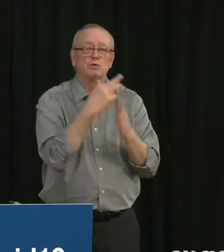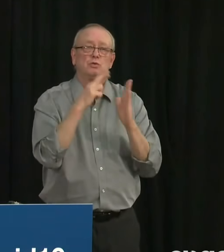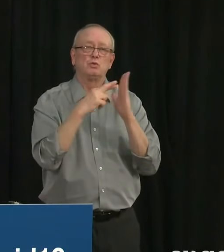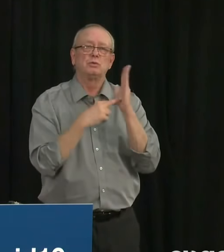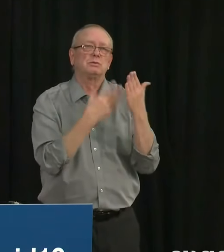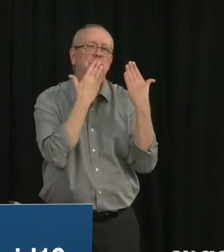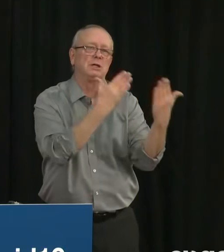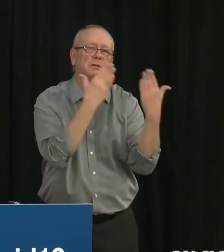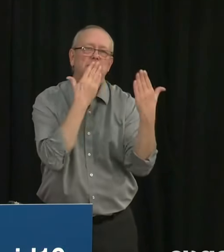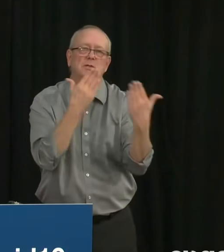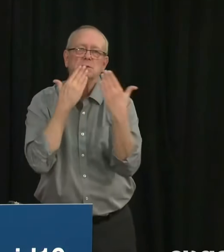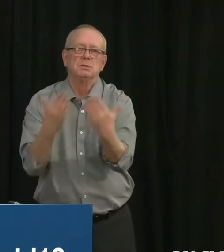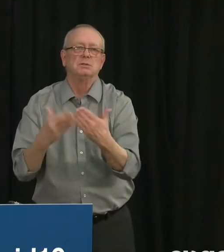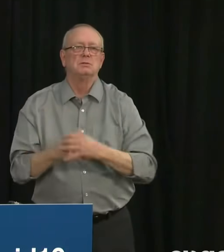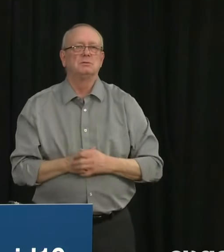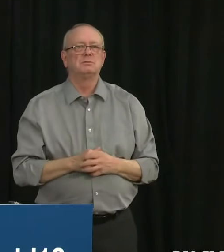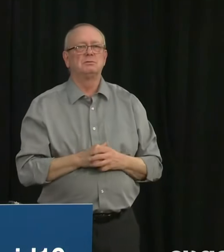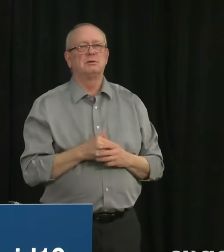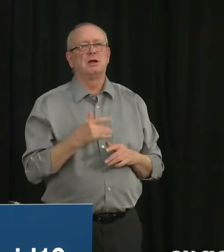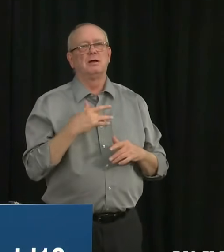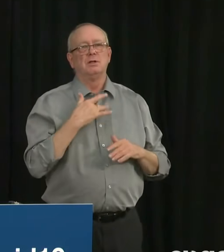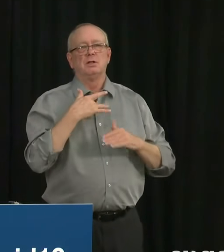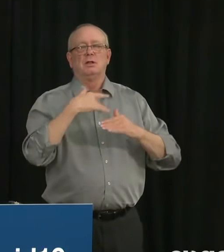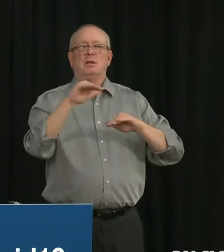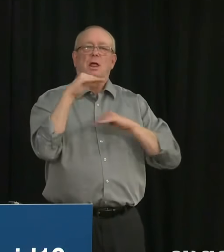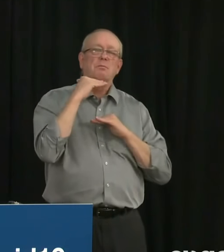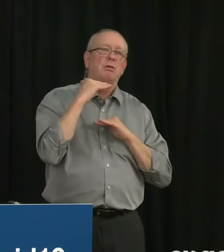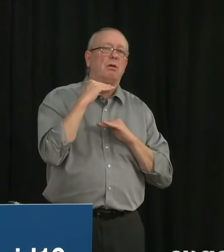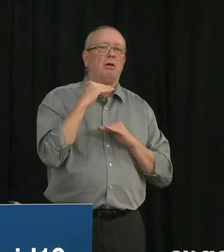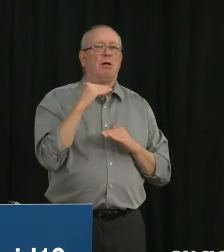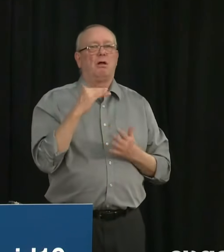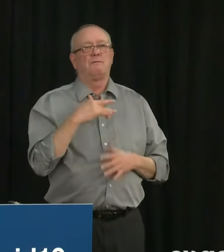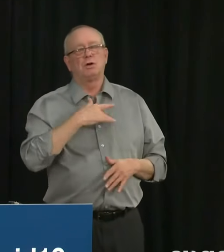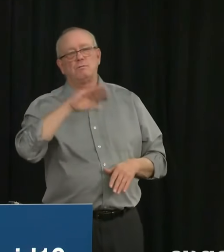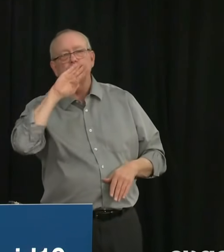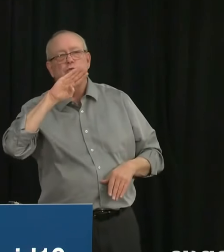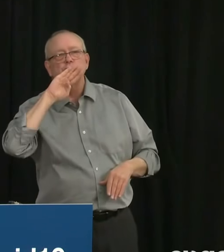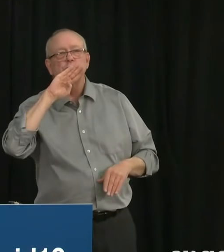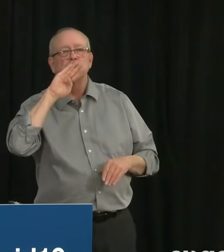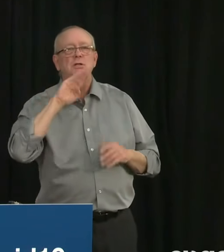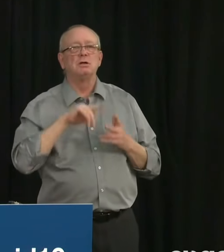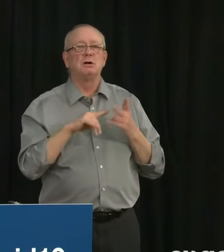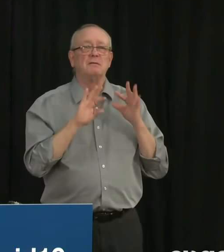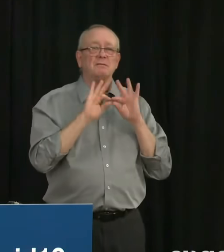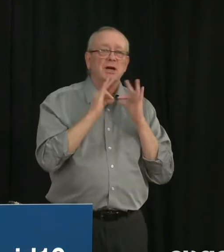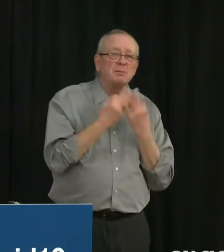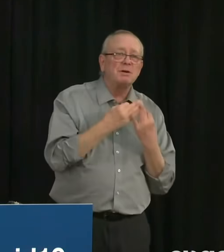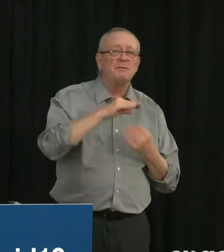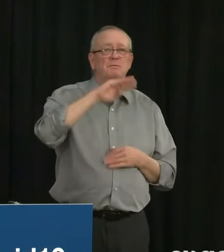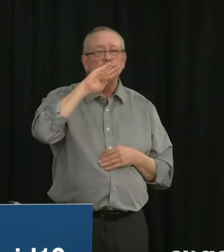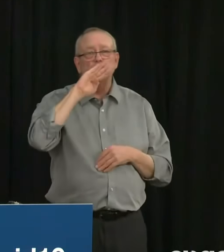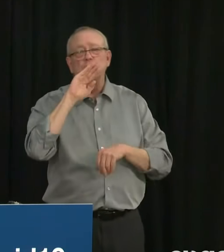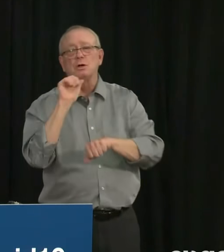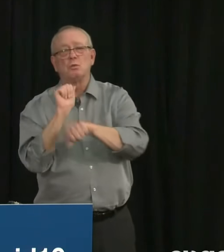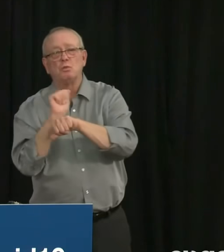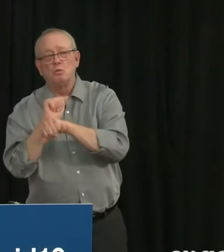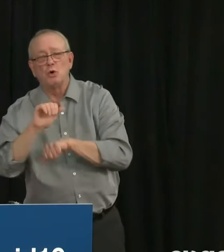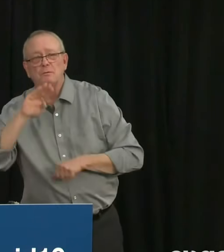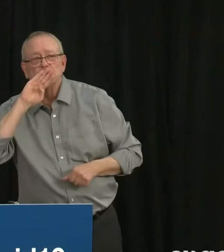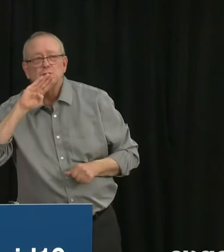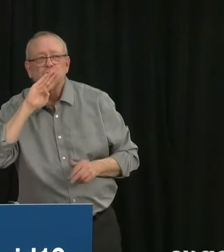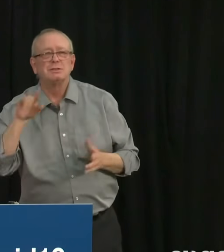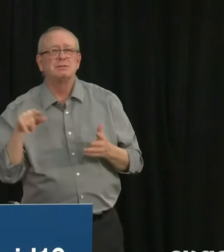creates limitations that can be difficult for individuals and families, for workers and workplaces. No one wants to stand in line to